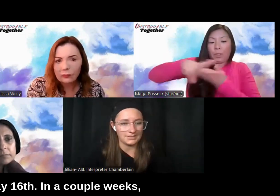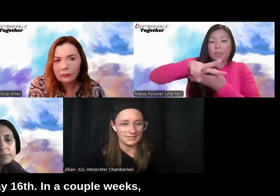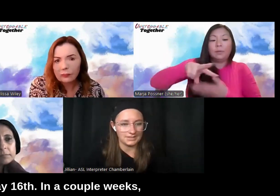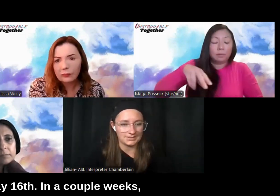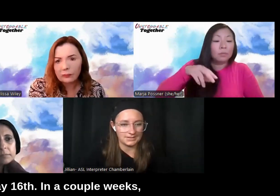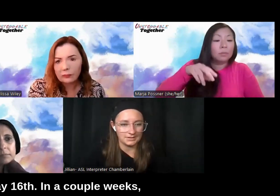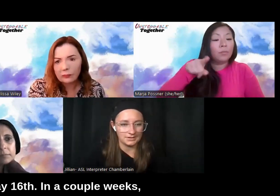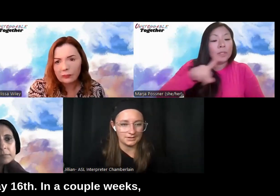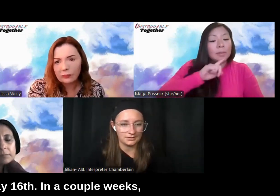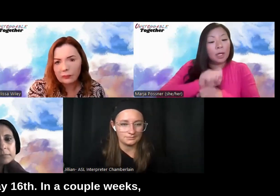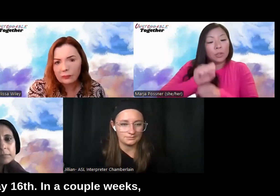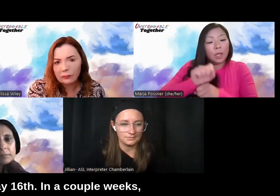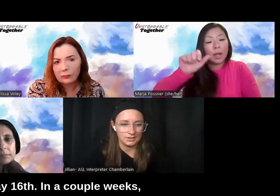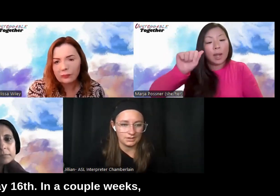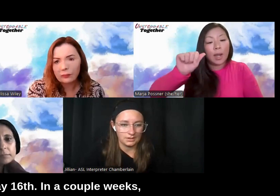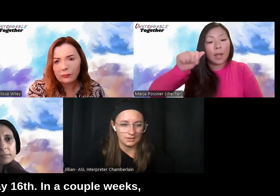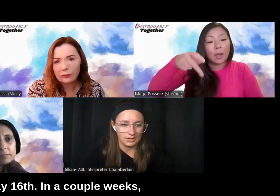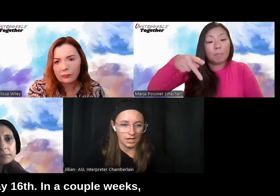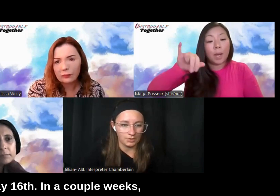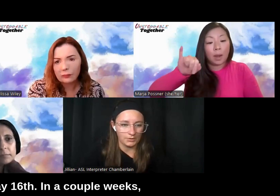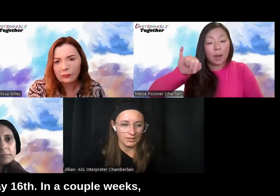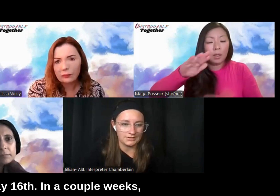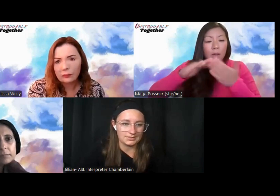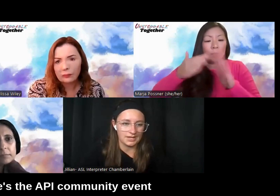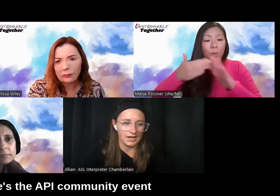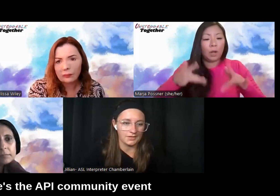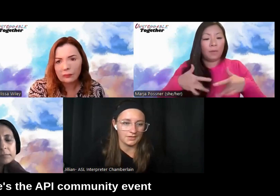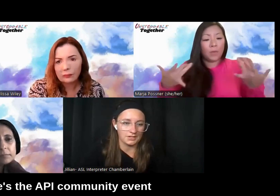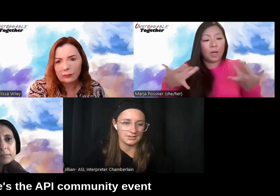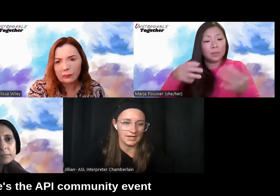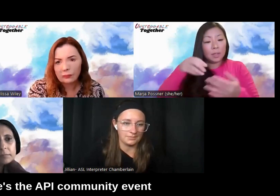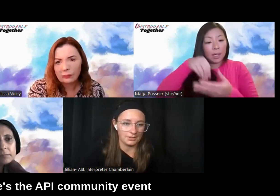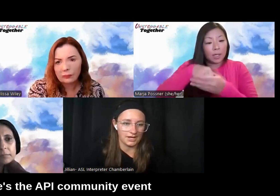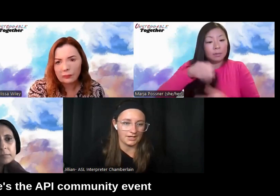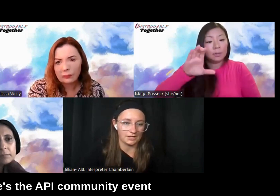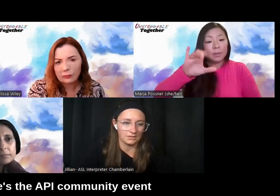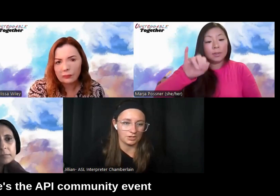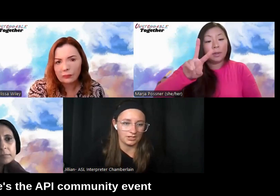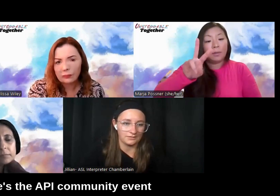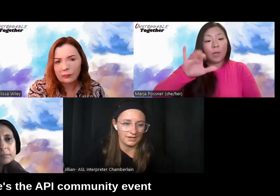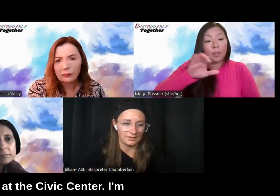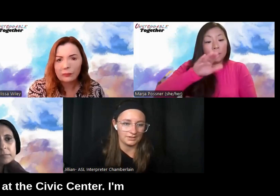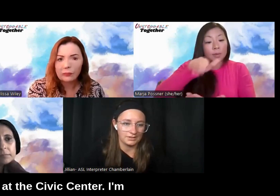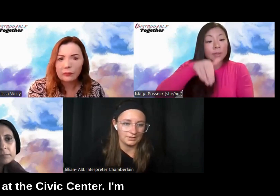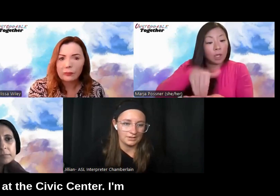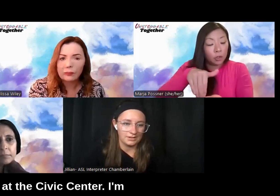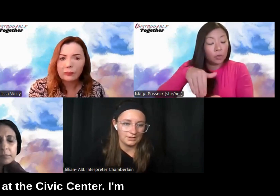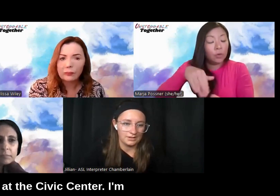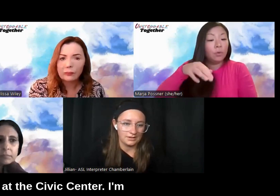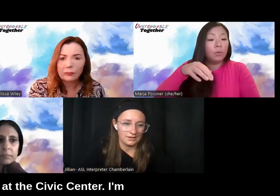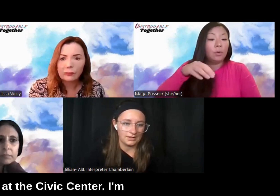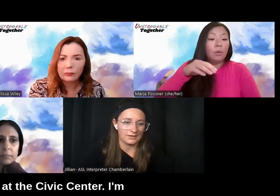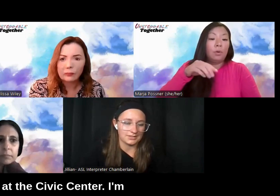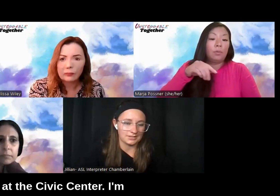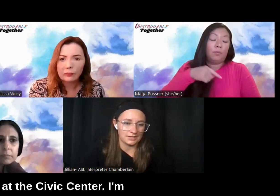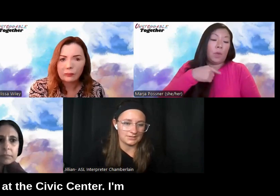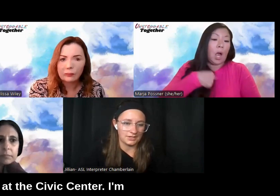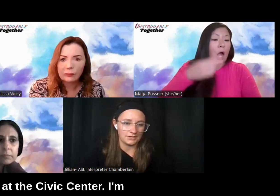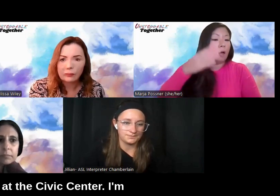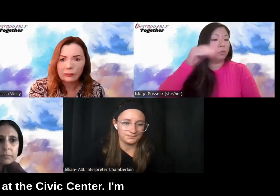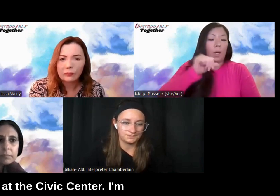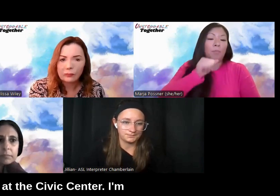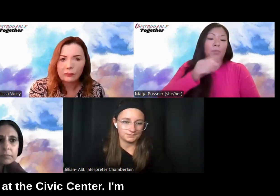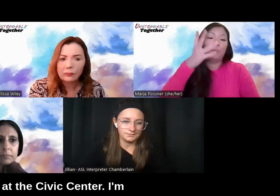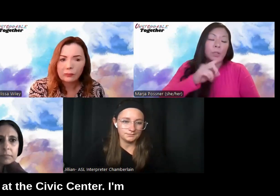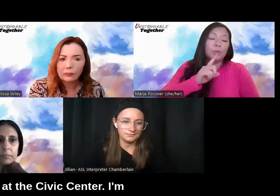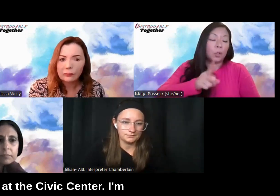Like on May 16th, in a couple weeks, there's the AAPI community event at the Civic